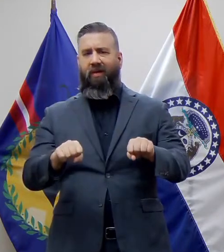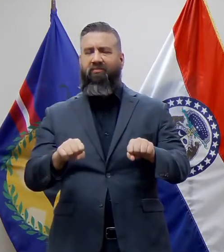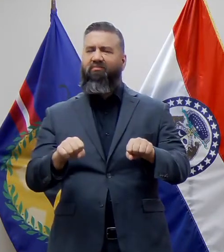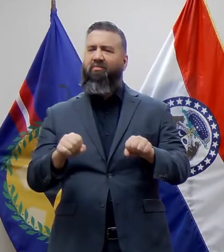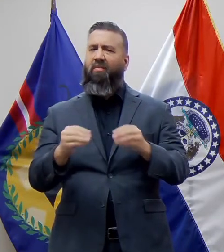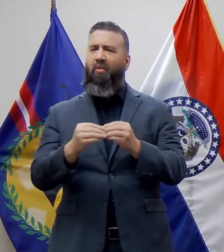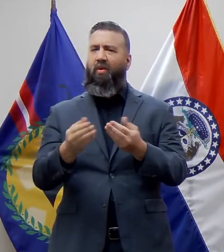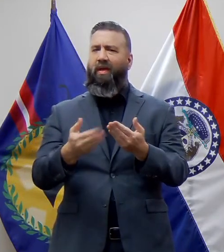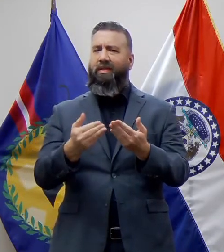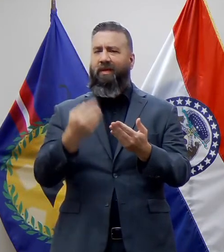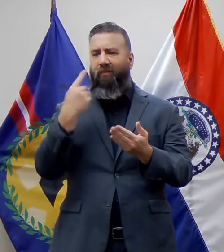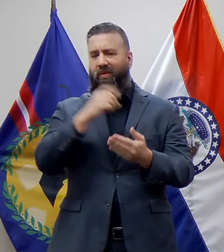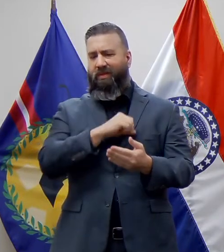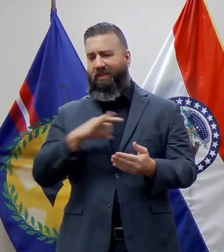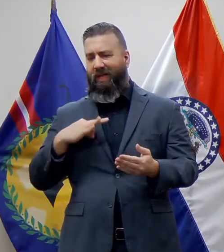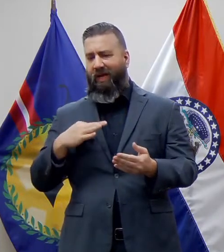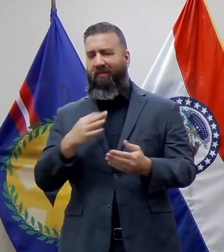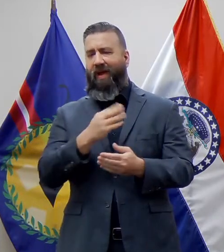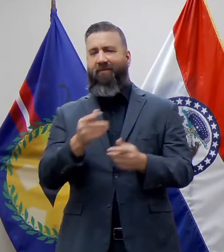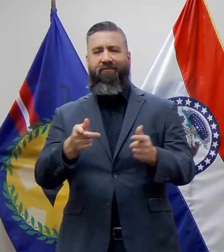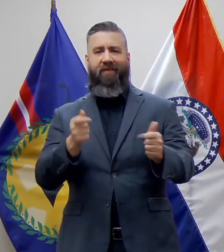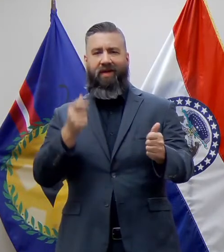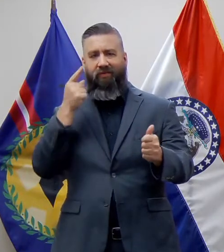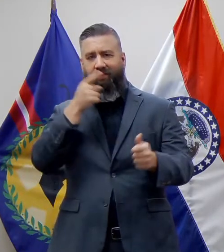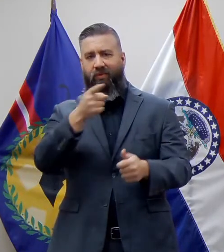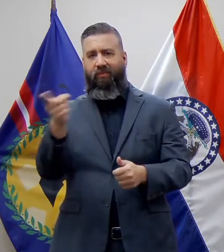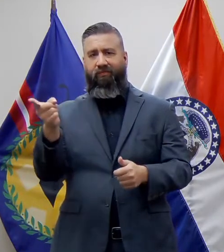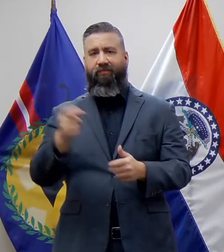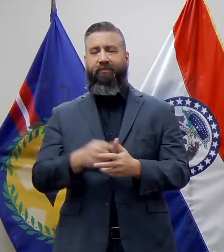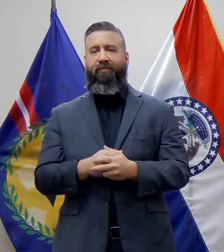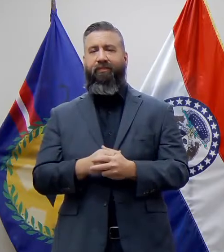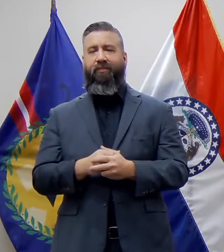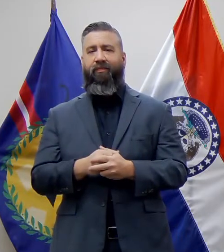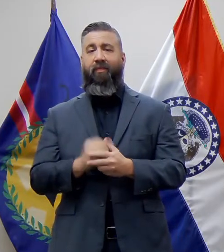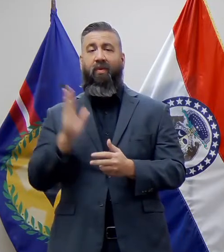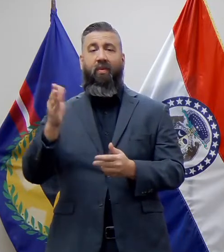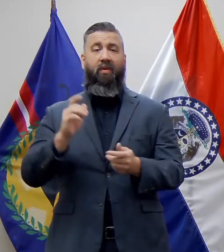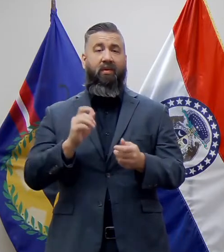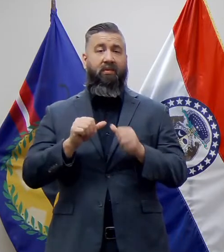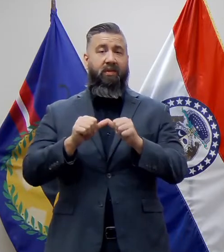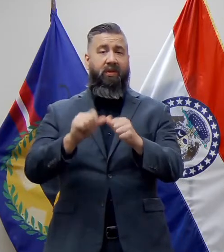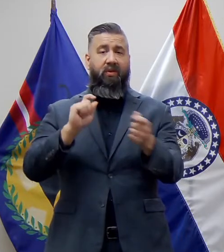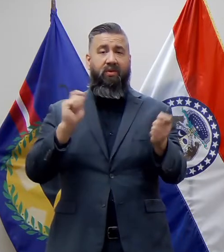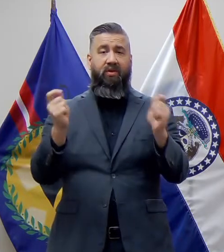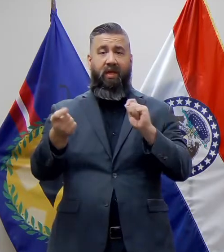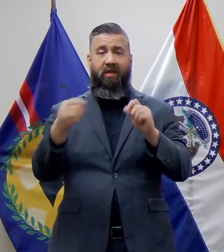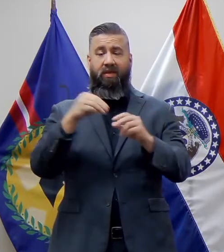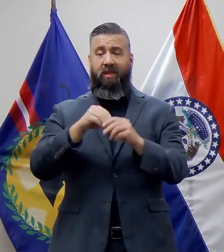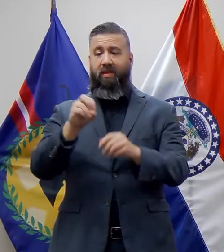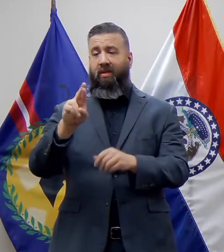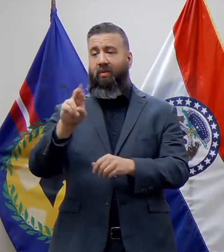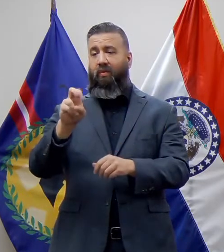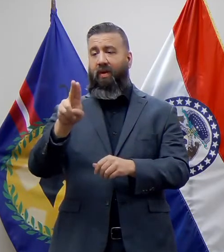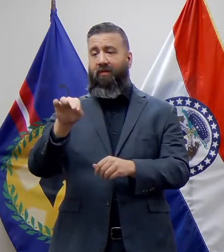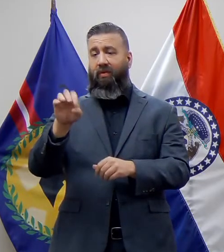and easier for our staff. We'll continue these changes in the Revenue Department until at least March